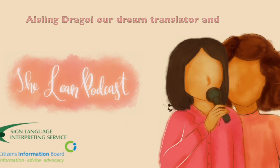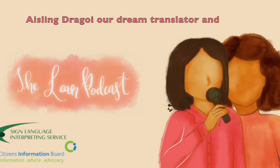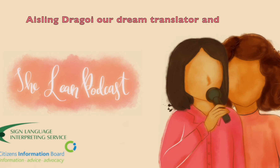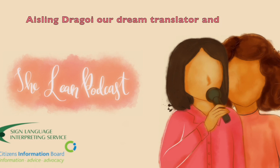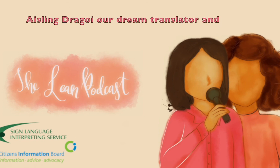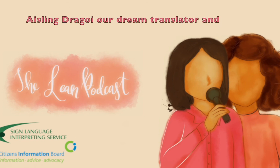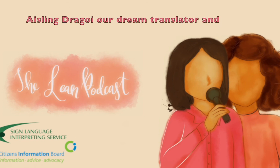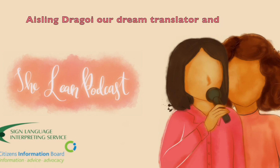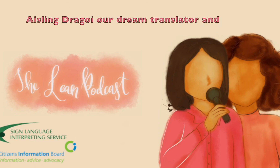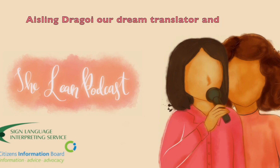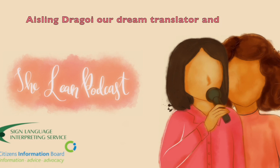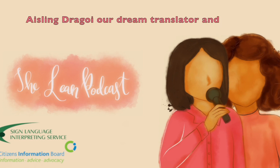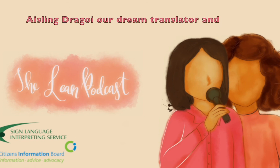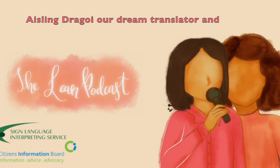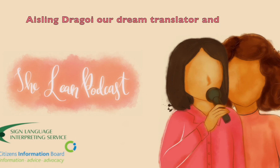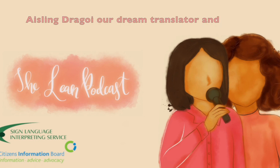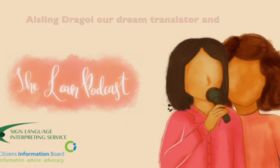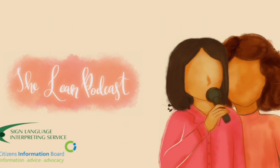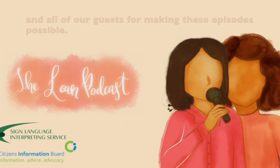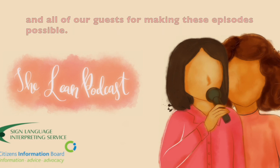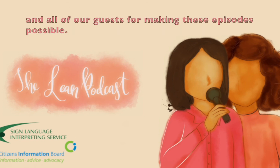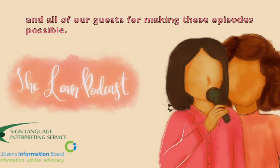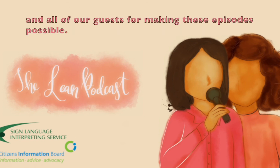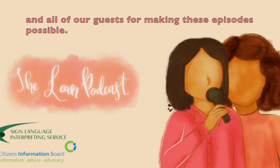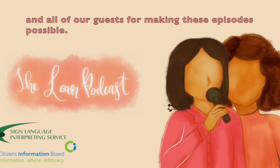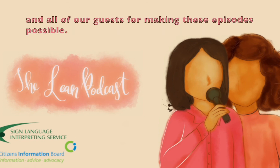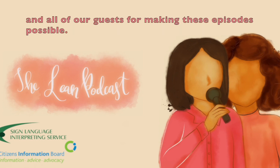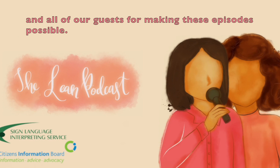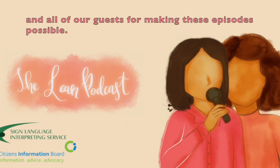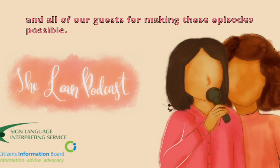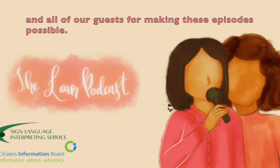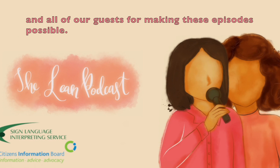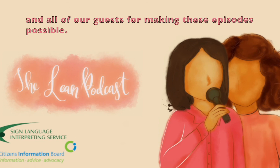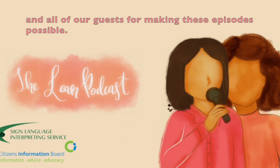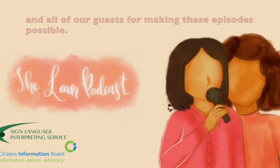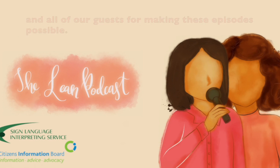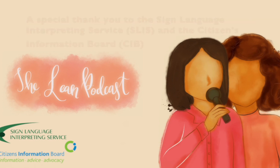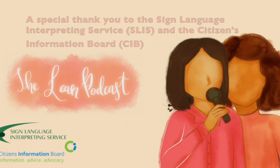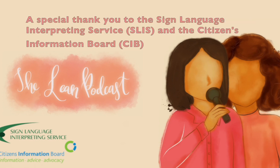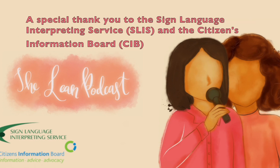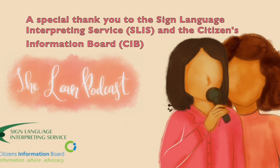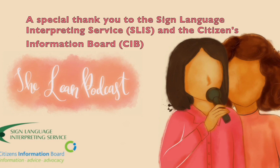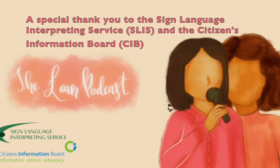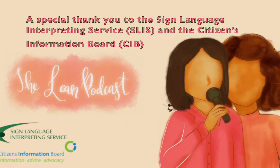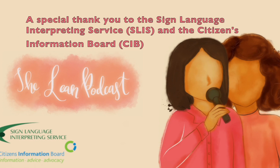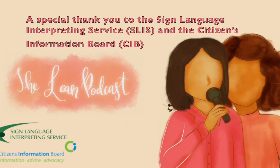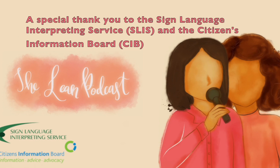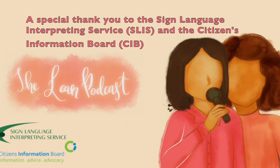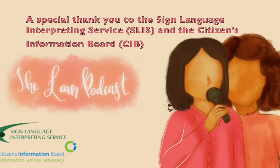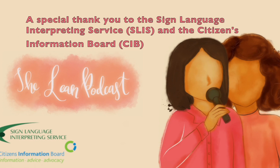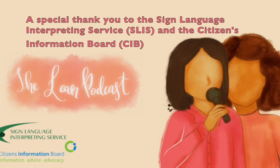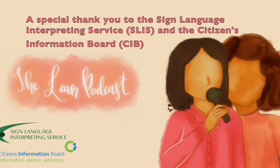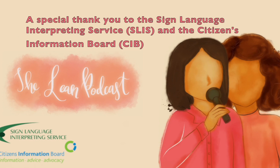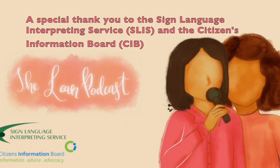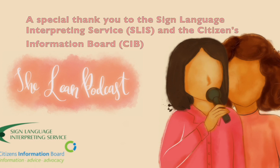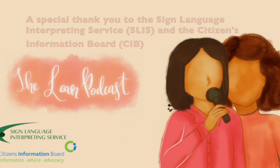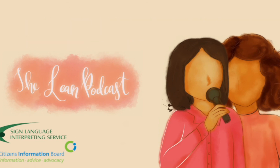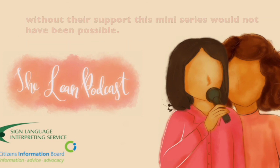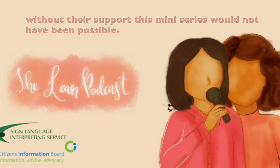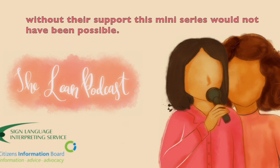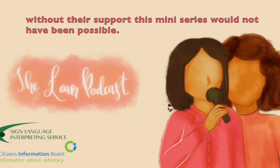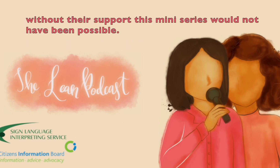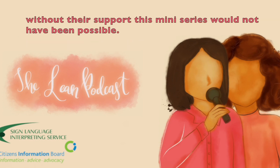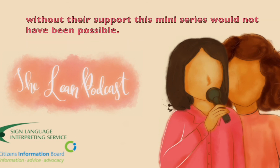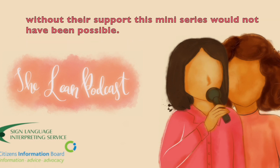to this week's episode of the Lean Podcast, the mini-series. This has been made possible thanks to the Sign Language Interpreting Service,